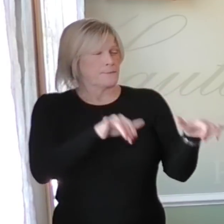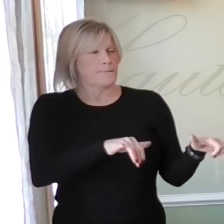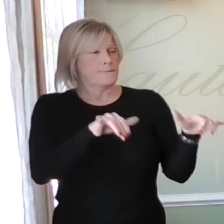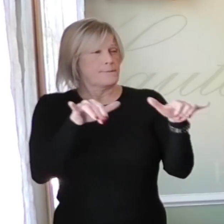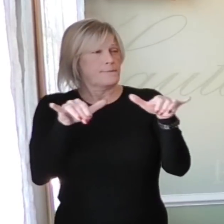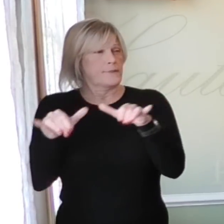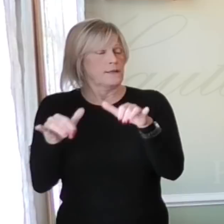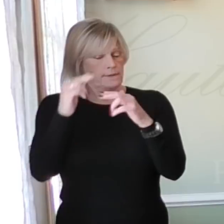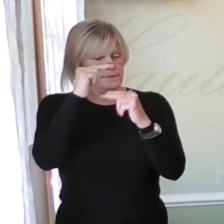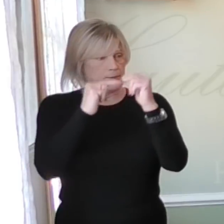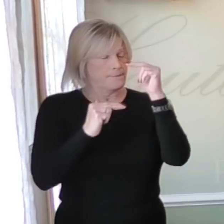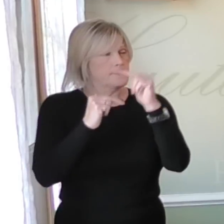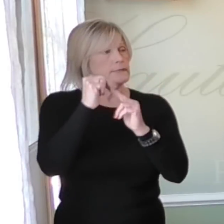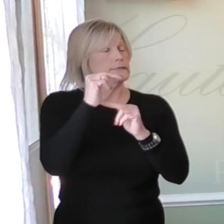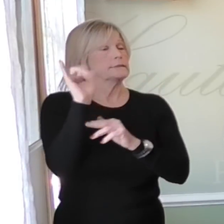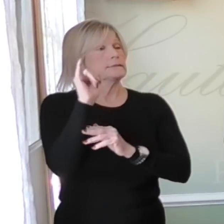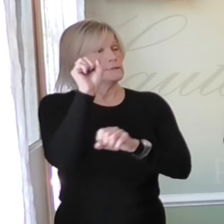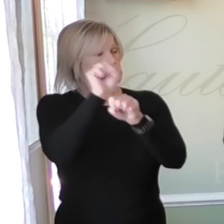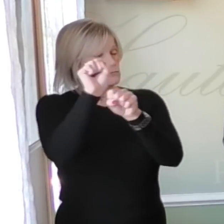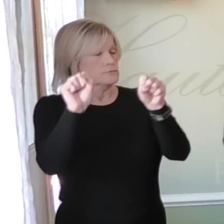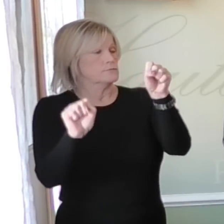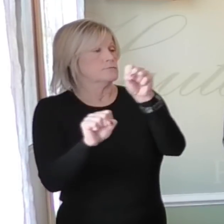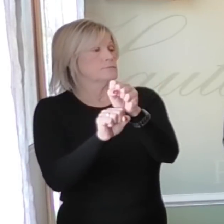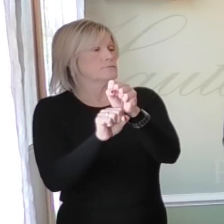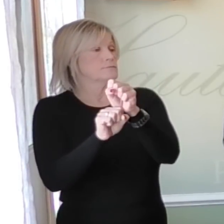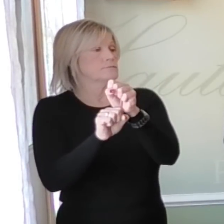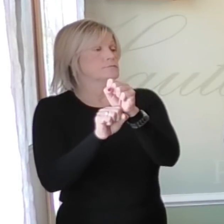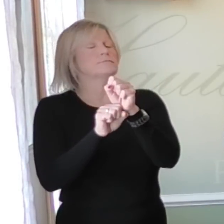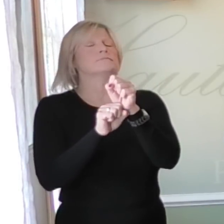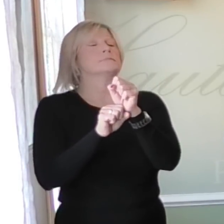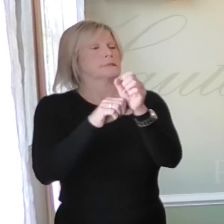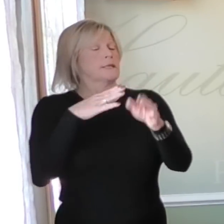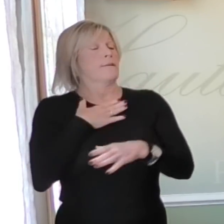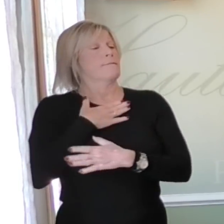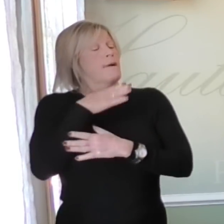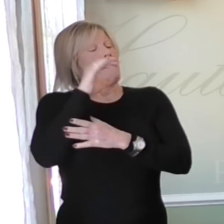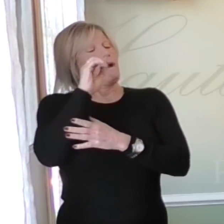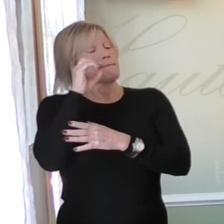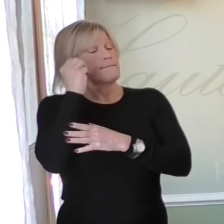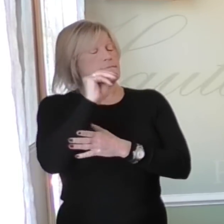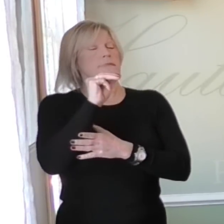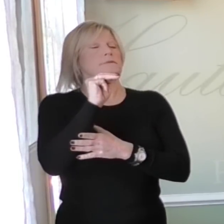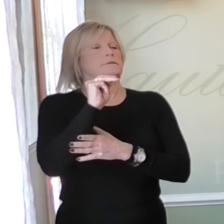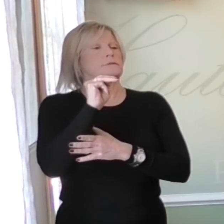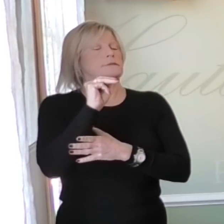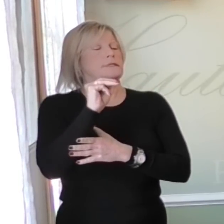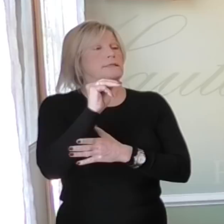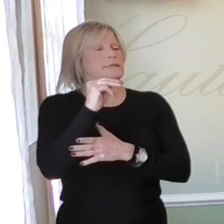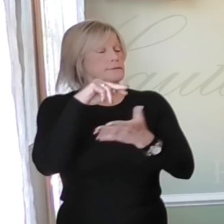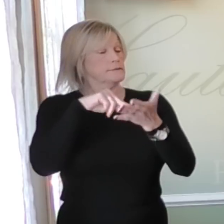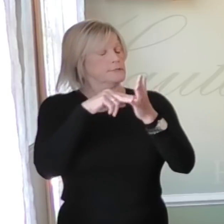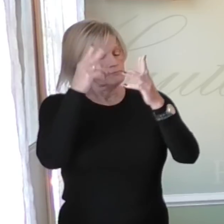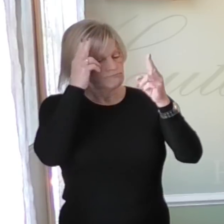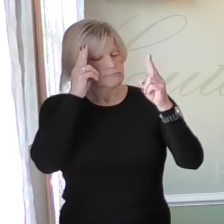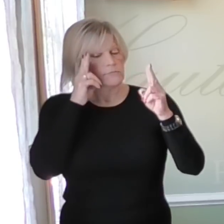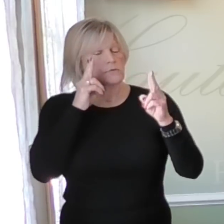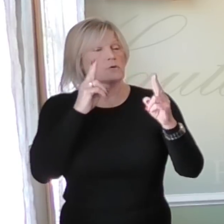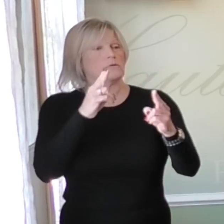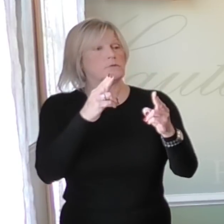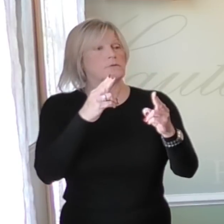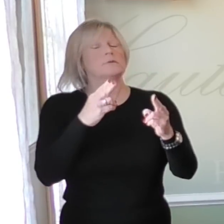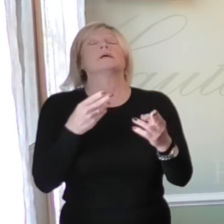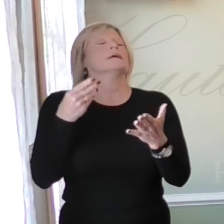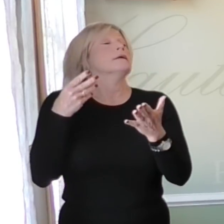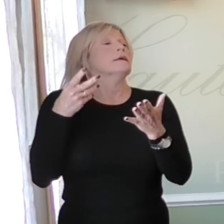the buildings and the structures. Therefore, my administration intends to honor the offers that have been already sent